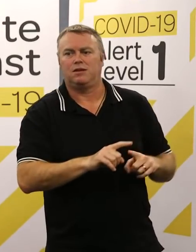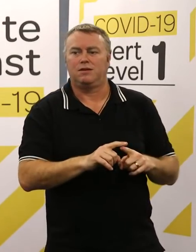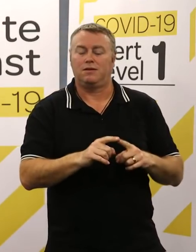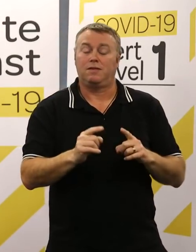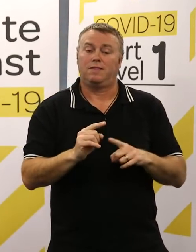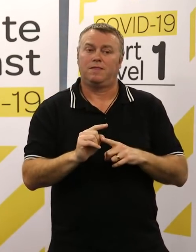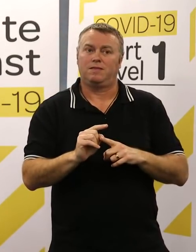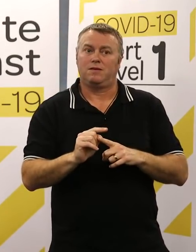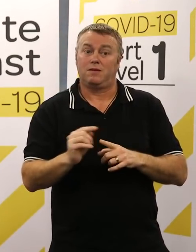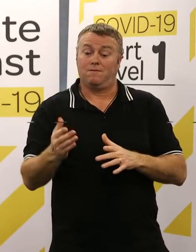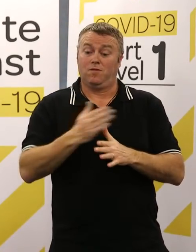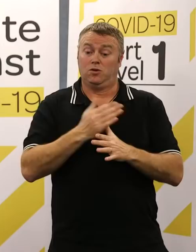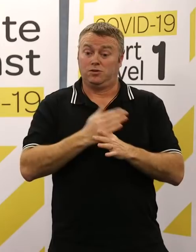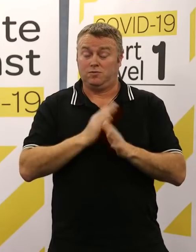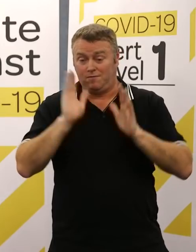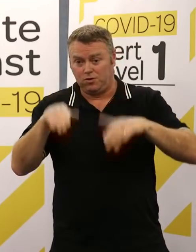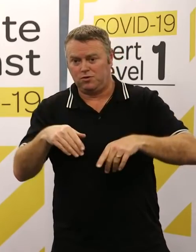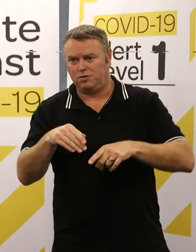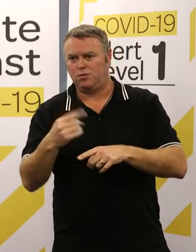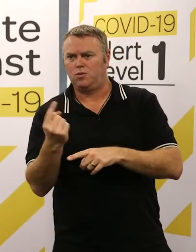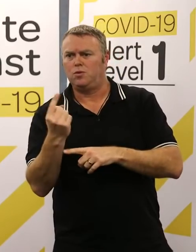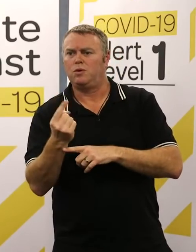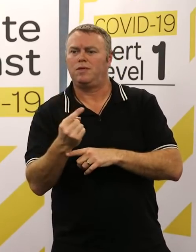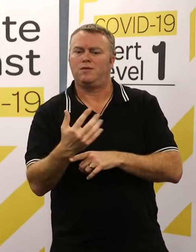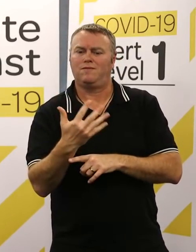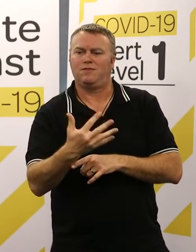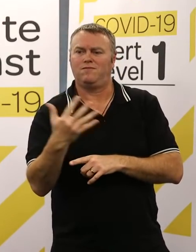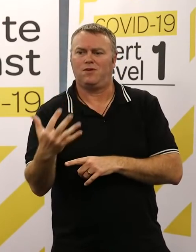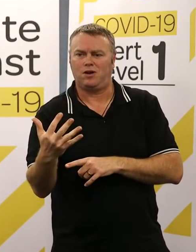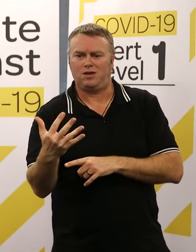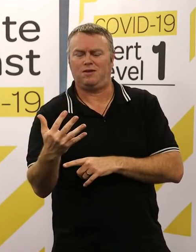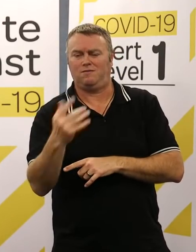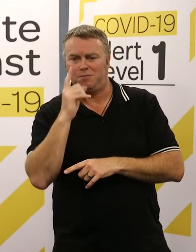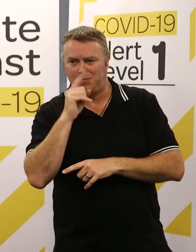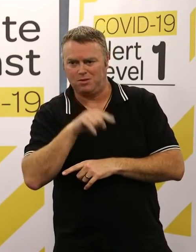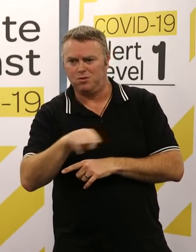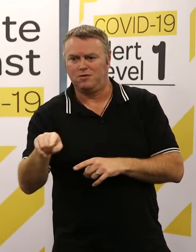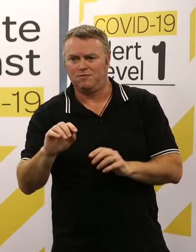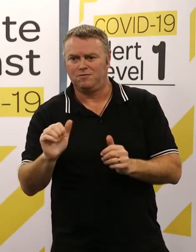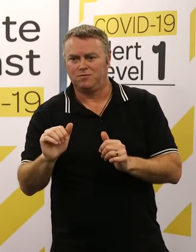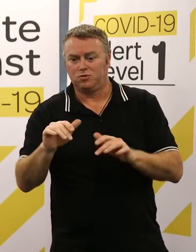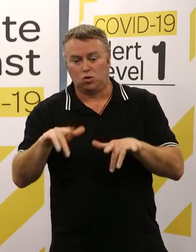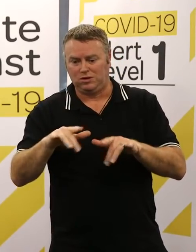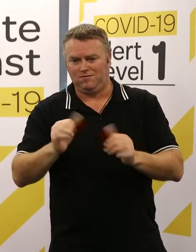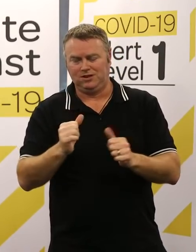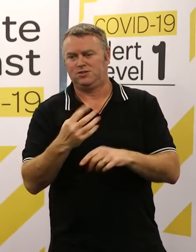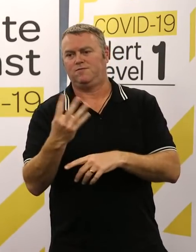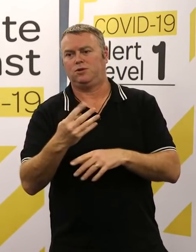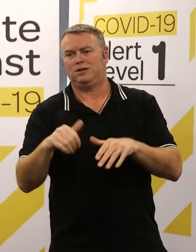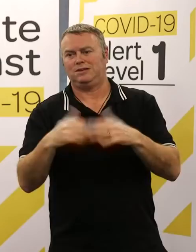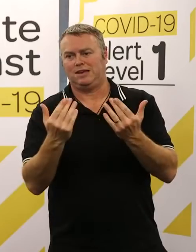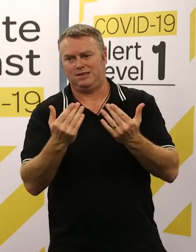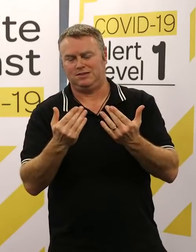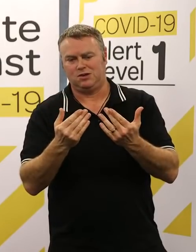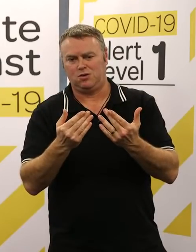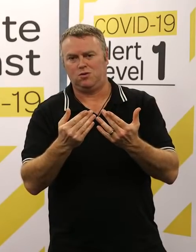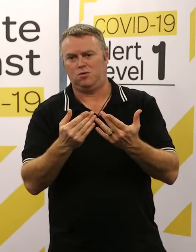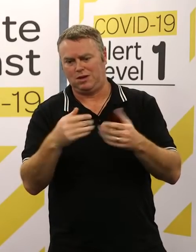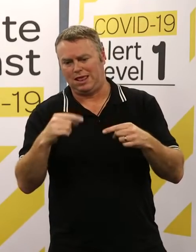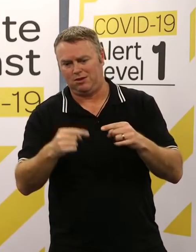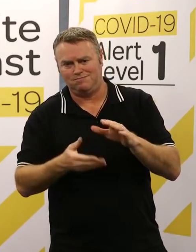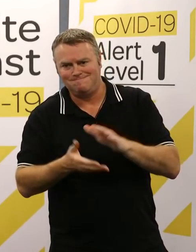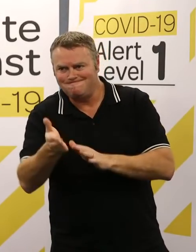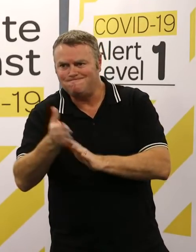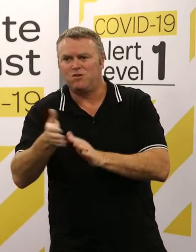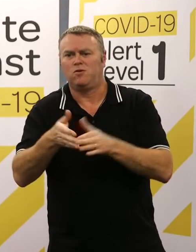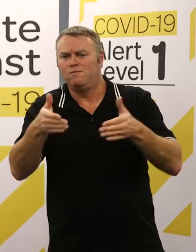were given permission to leave early because of compassionate exemption. So we focused a lot of effort, including using our finding services to go and